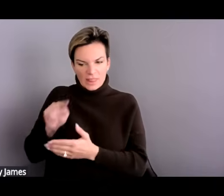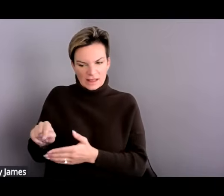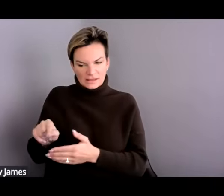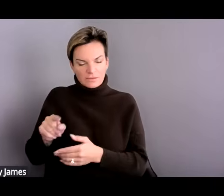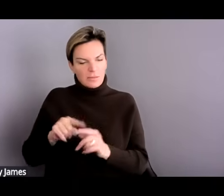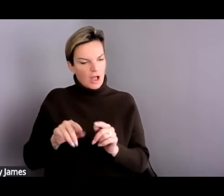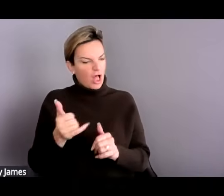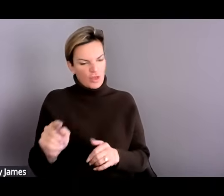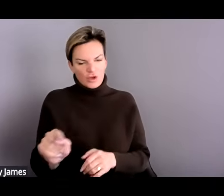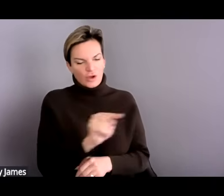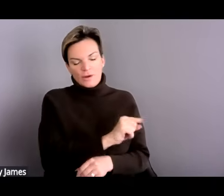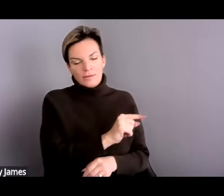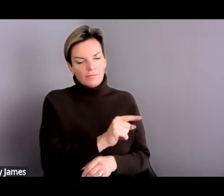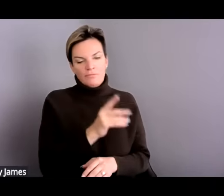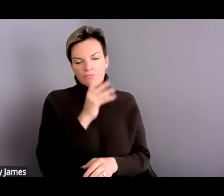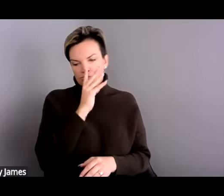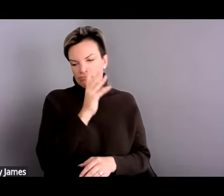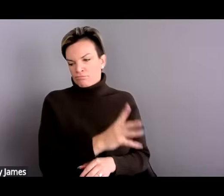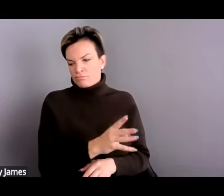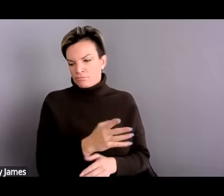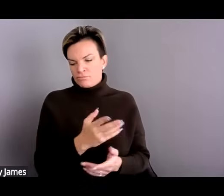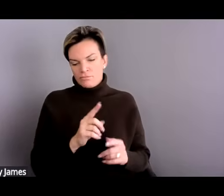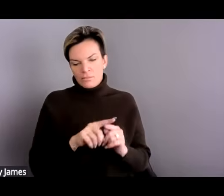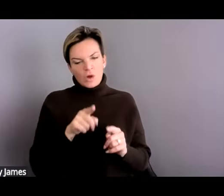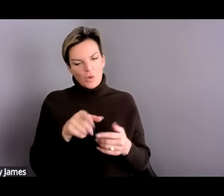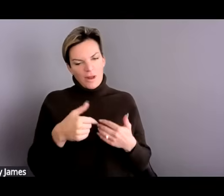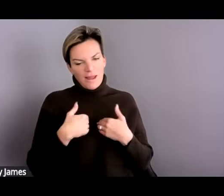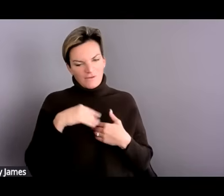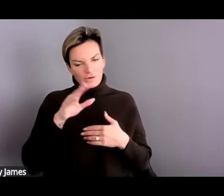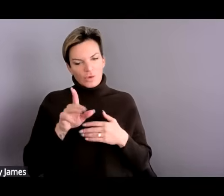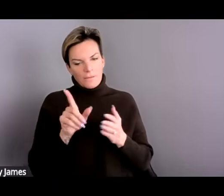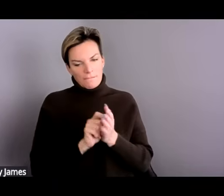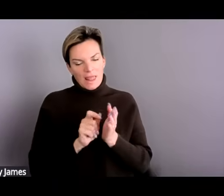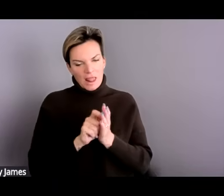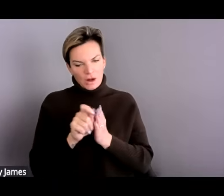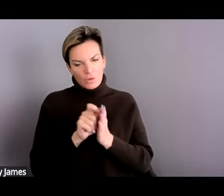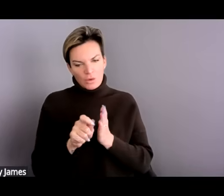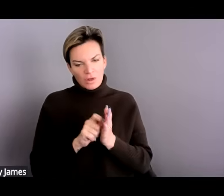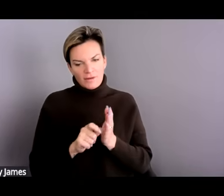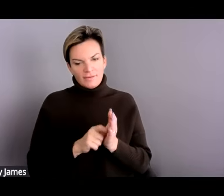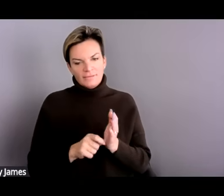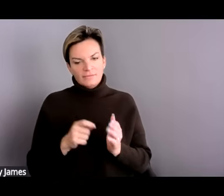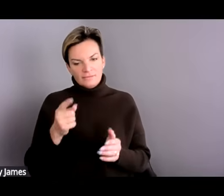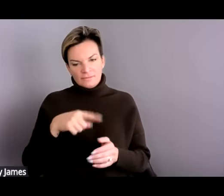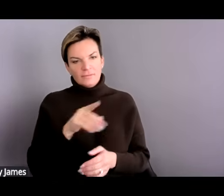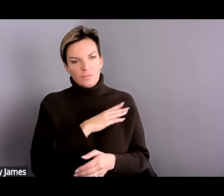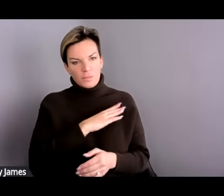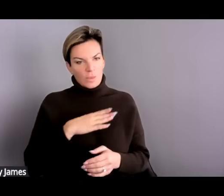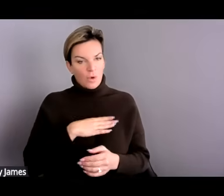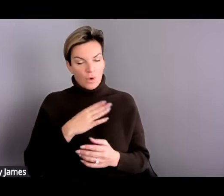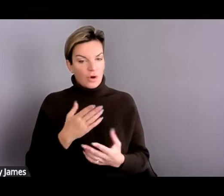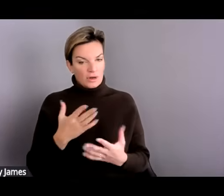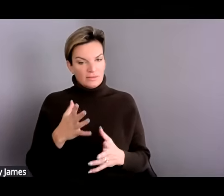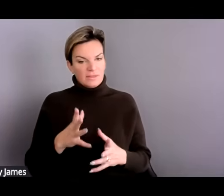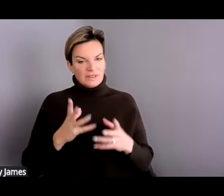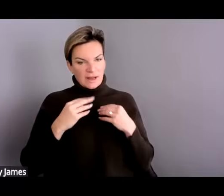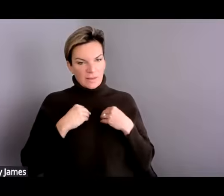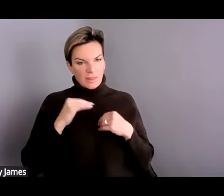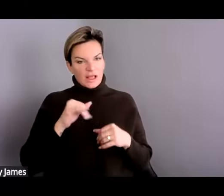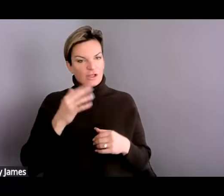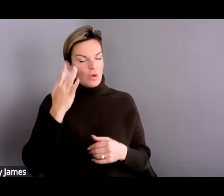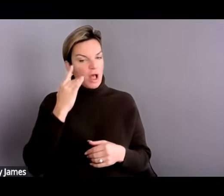which you don't? It's all properly in your manual, which this board unanimously adopted. So that's why I thought they were dead and